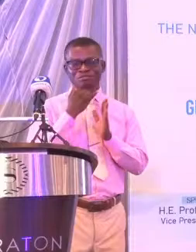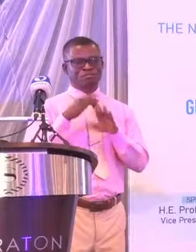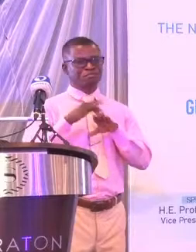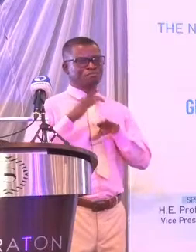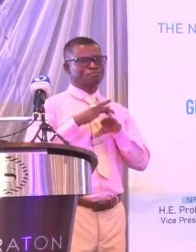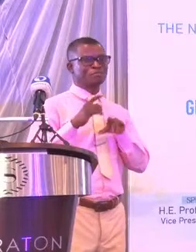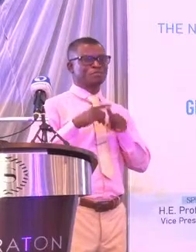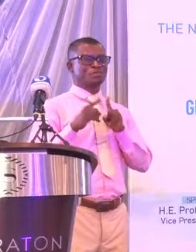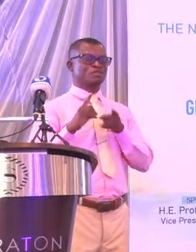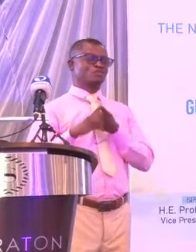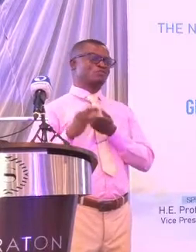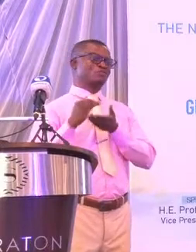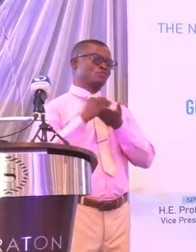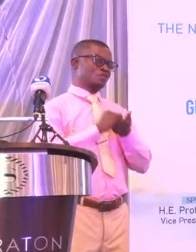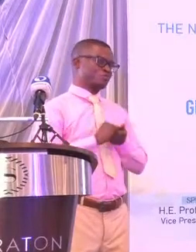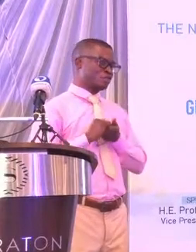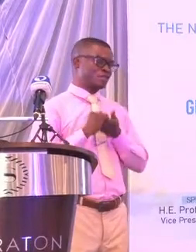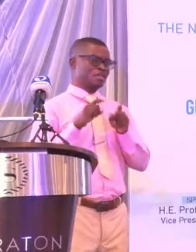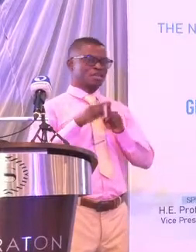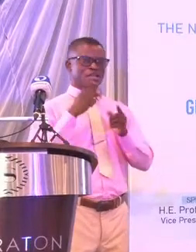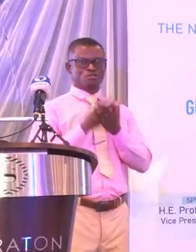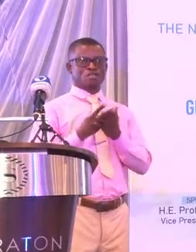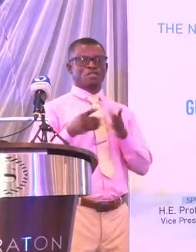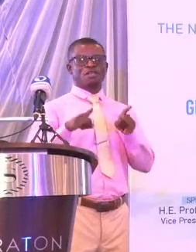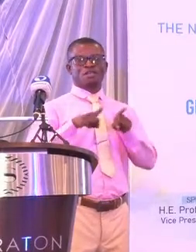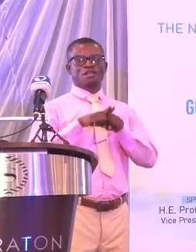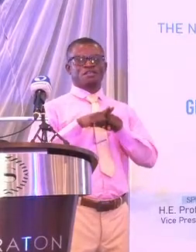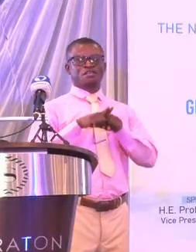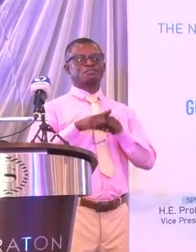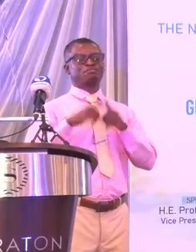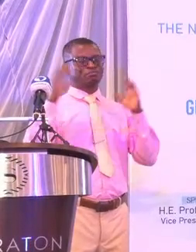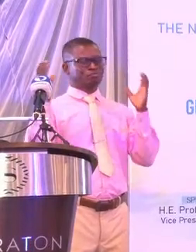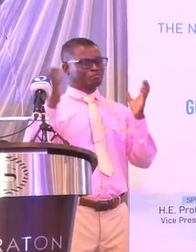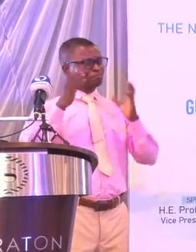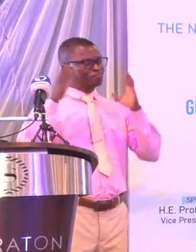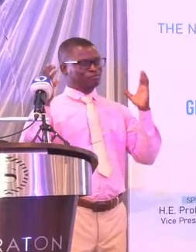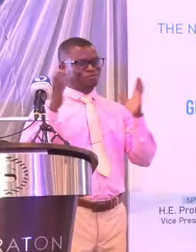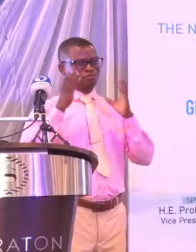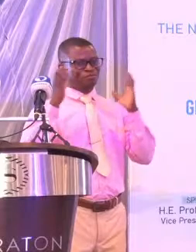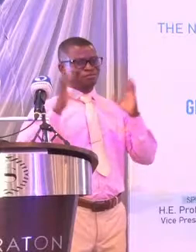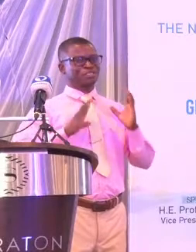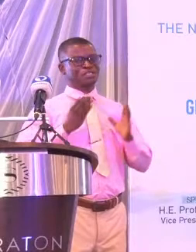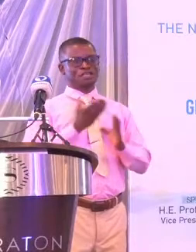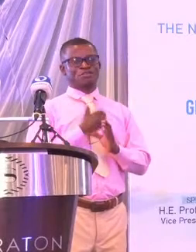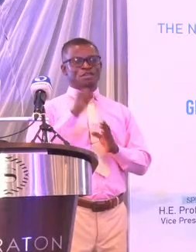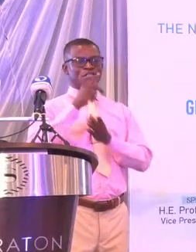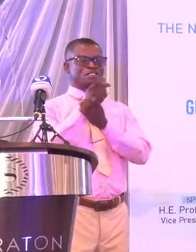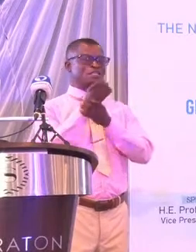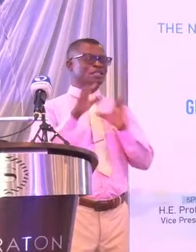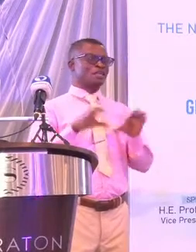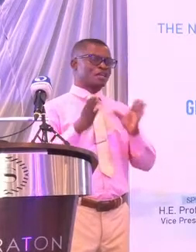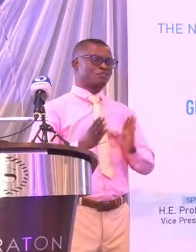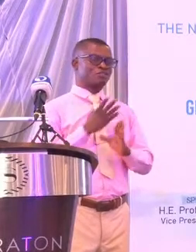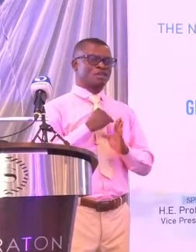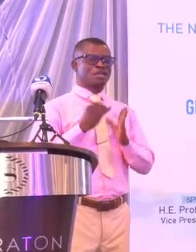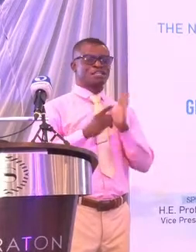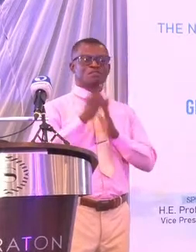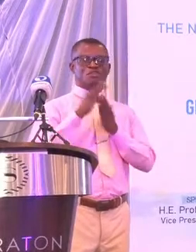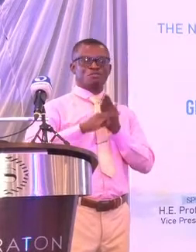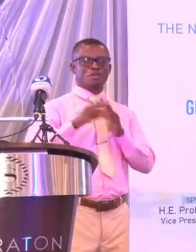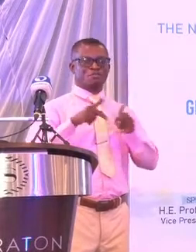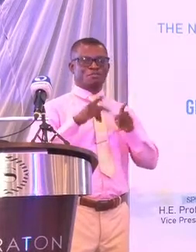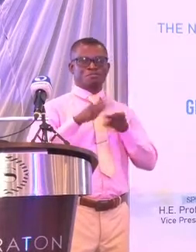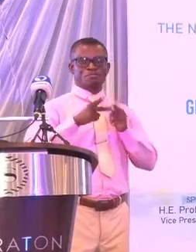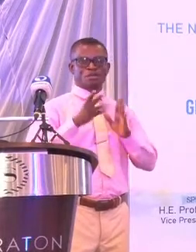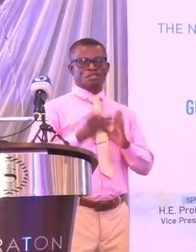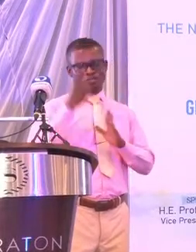exist to collaborate as well as celebrate our state actors and development partners for the very good work